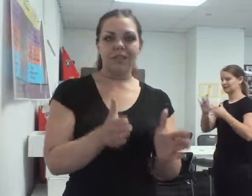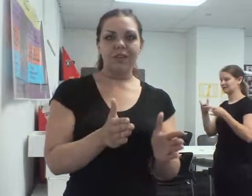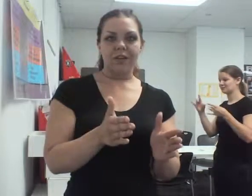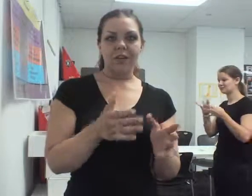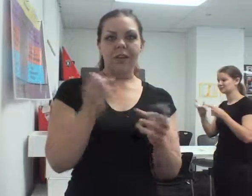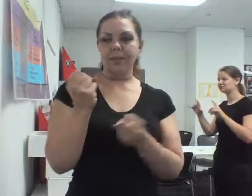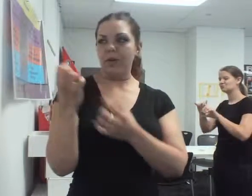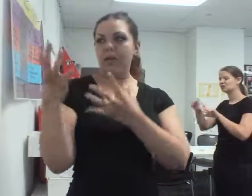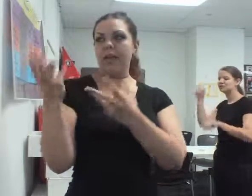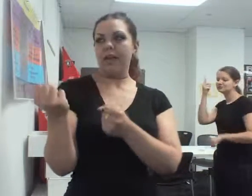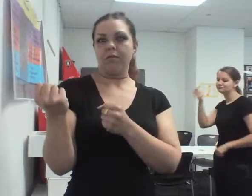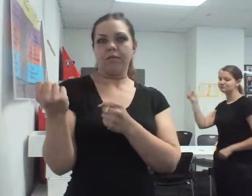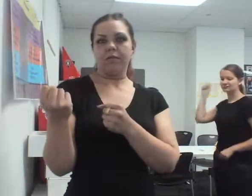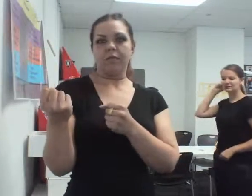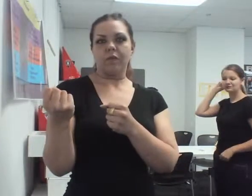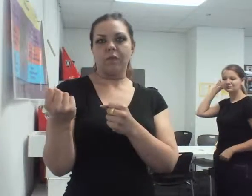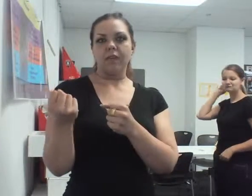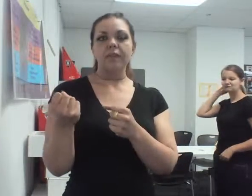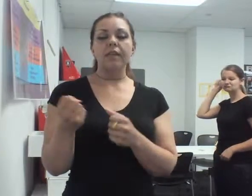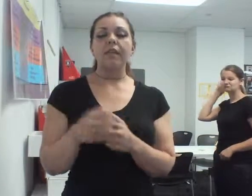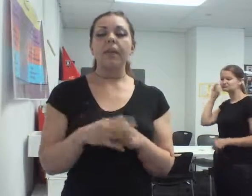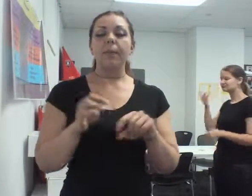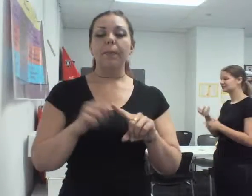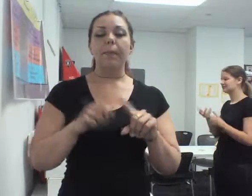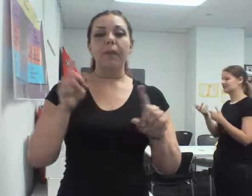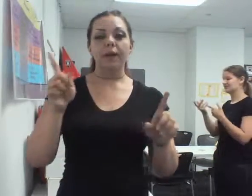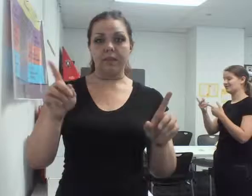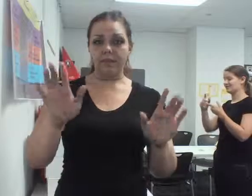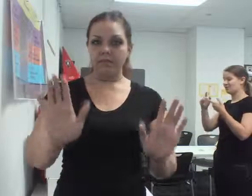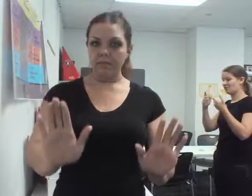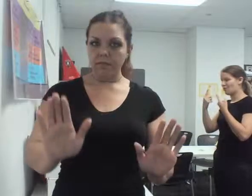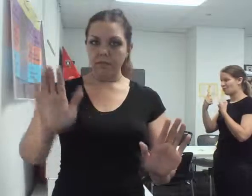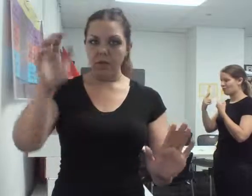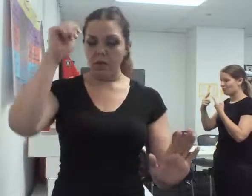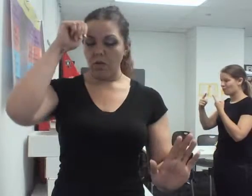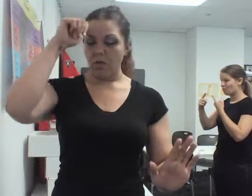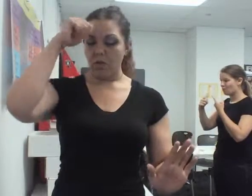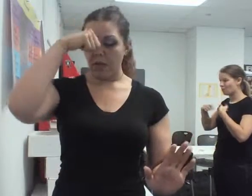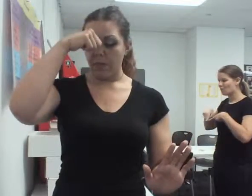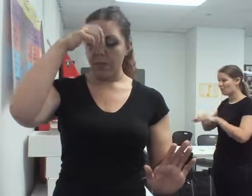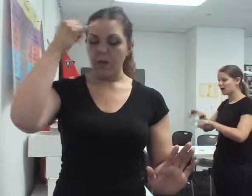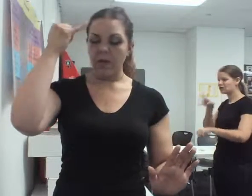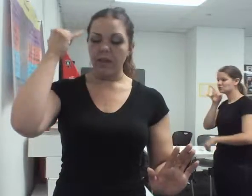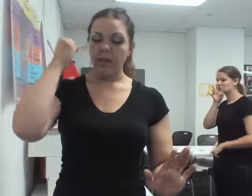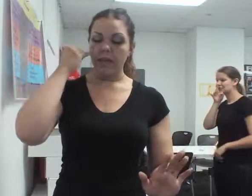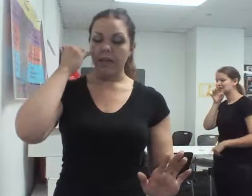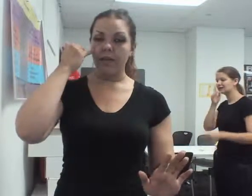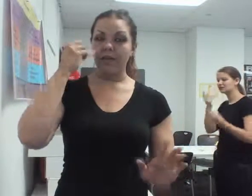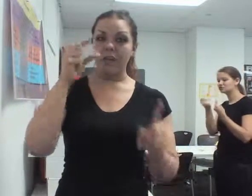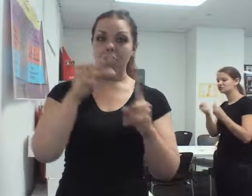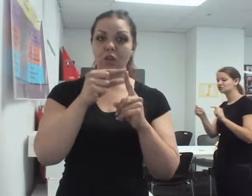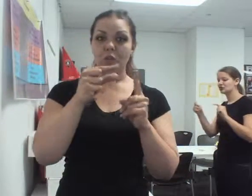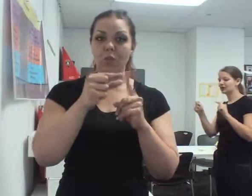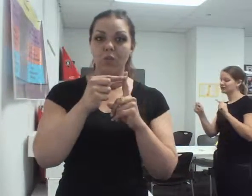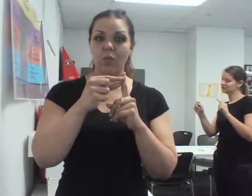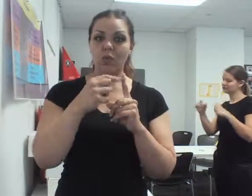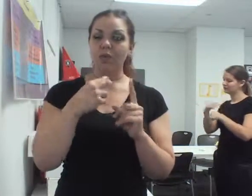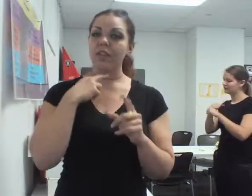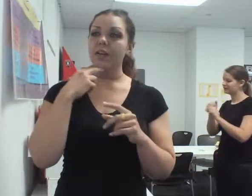the words are leaving your mouth, try to make them sound like the way English speakers speak.